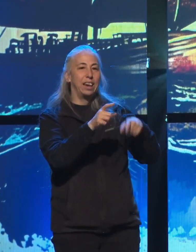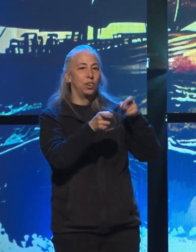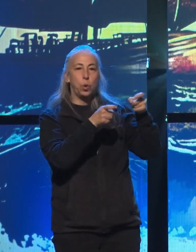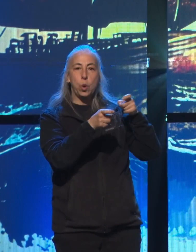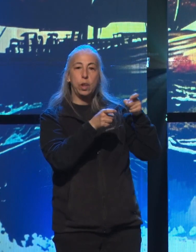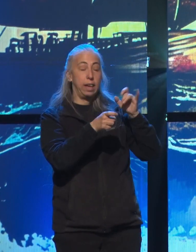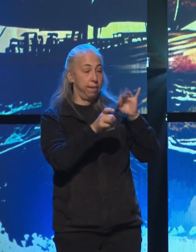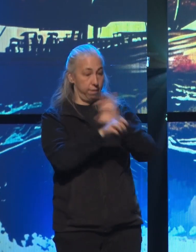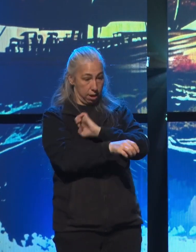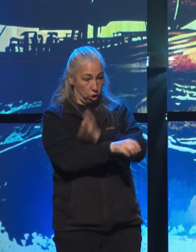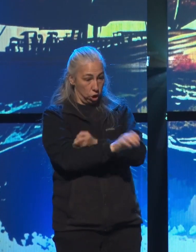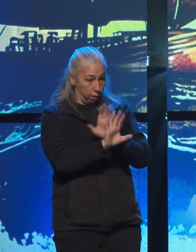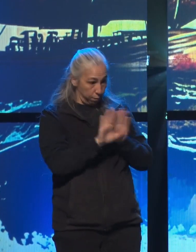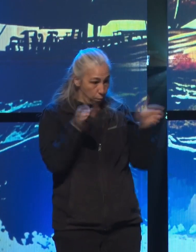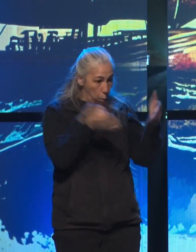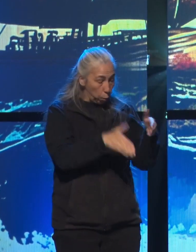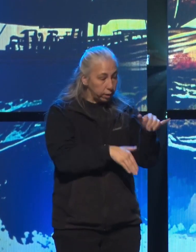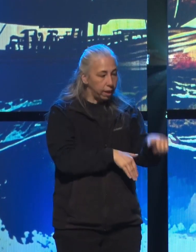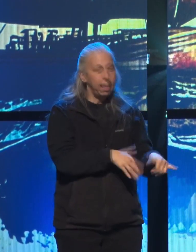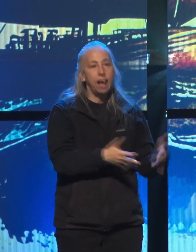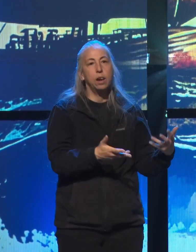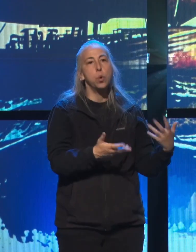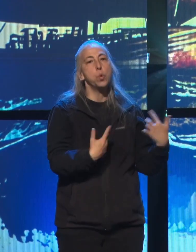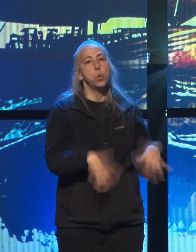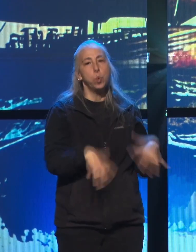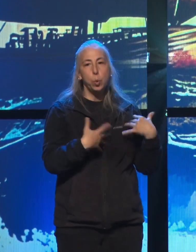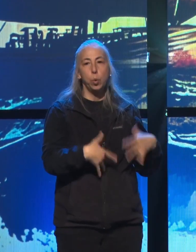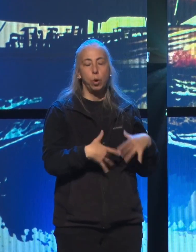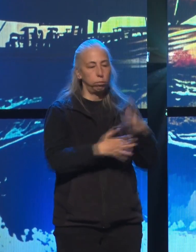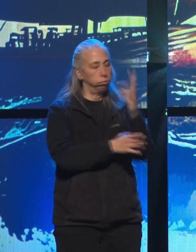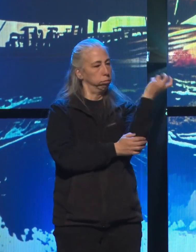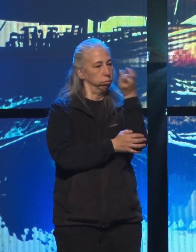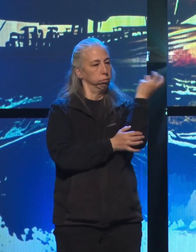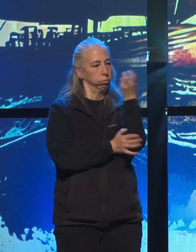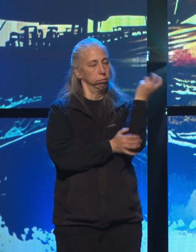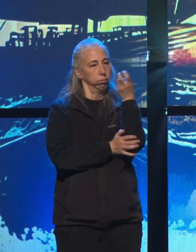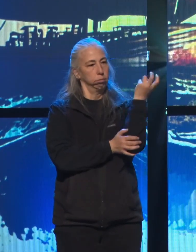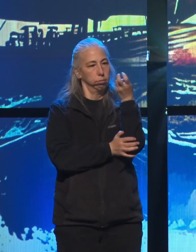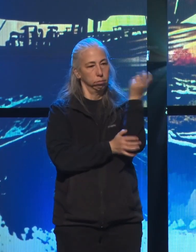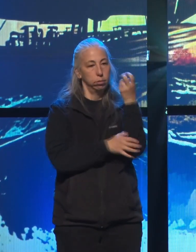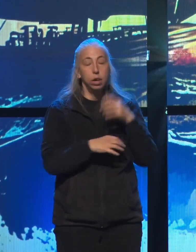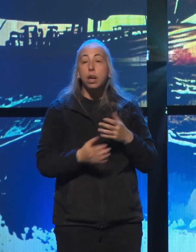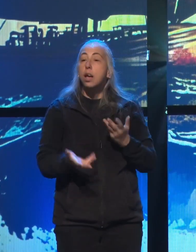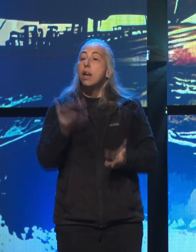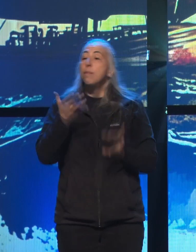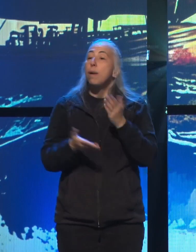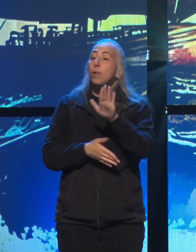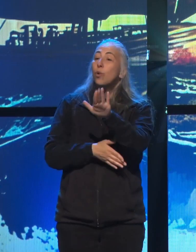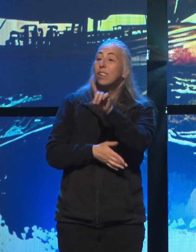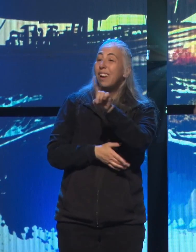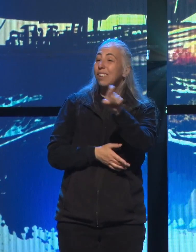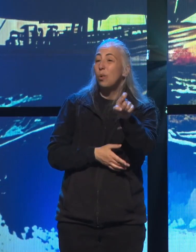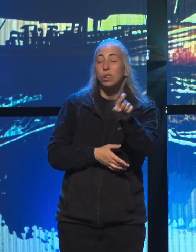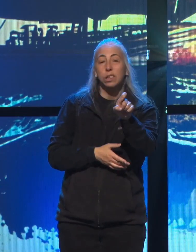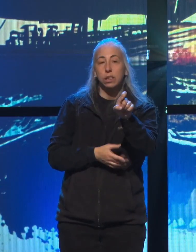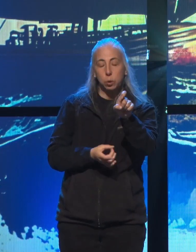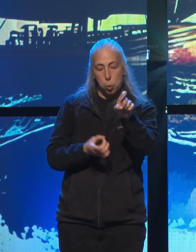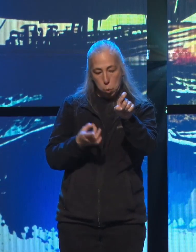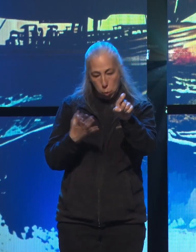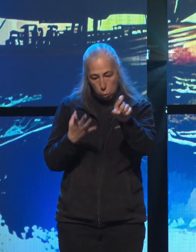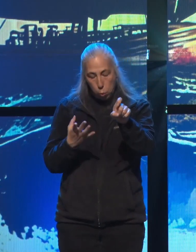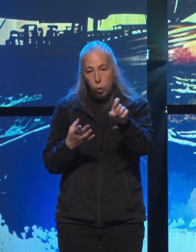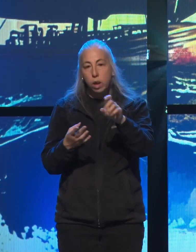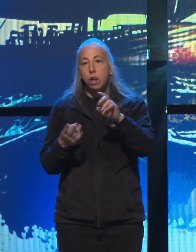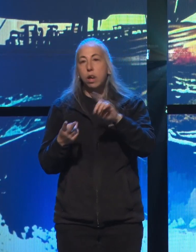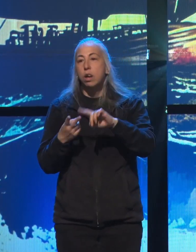change. Maybe you got a really disturbing diagnosis. Maybe you went through a painful loss in your